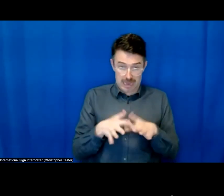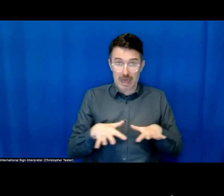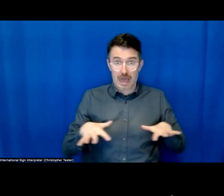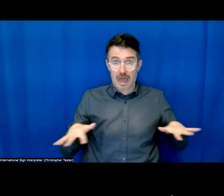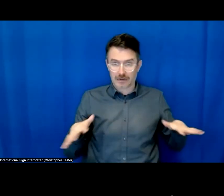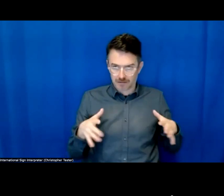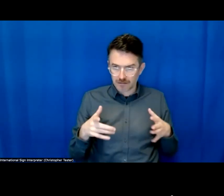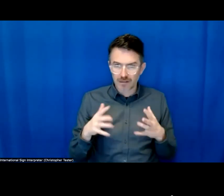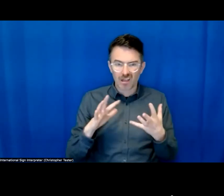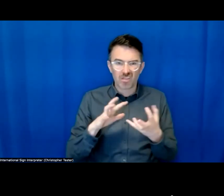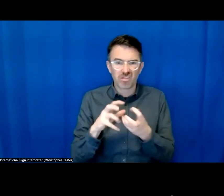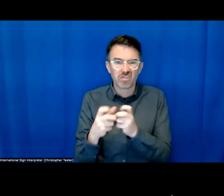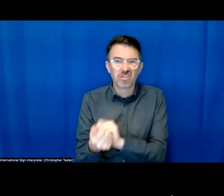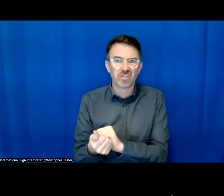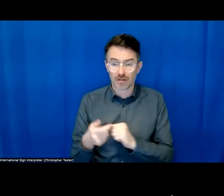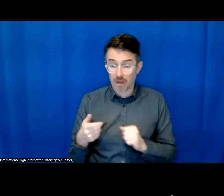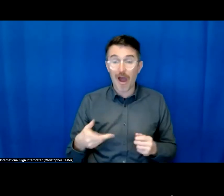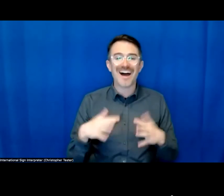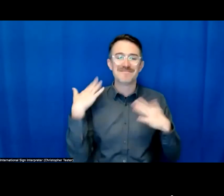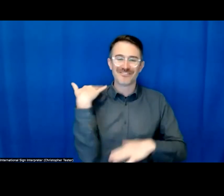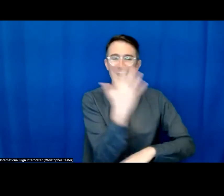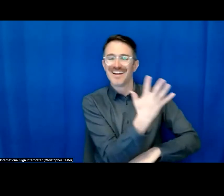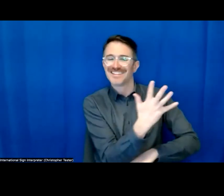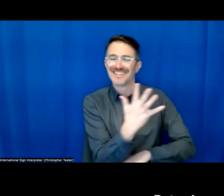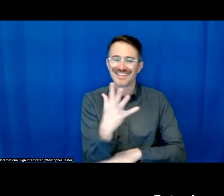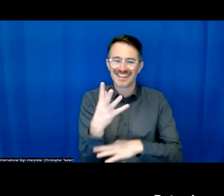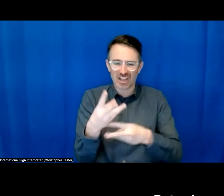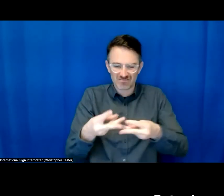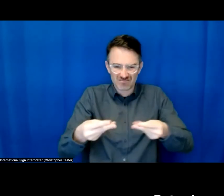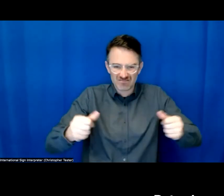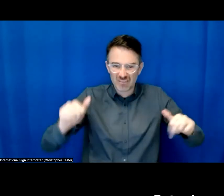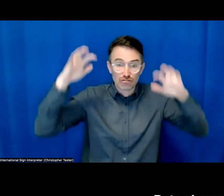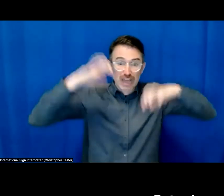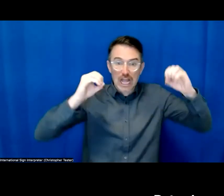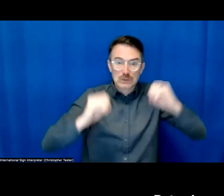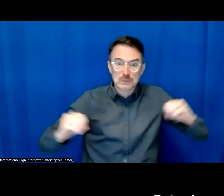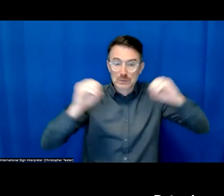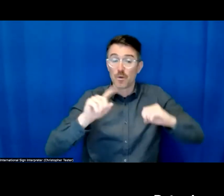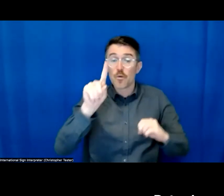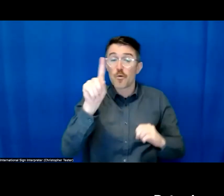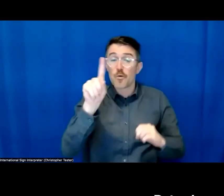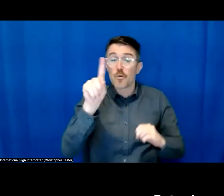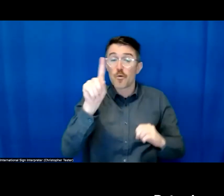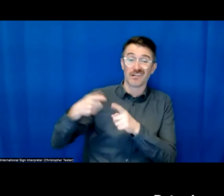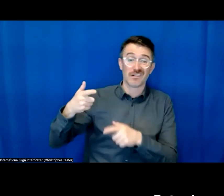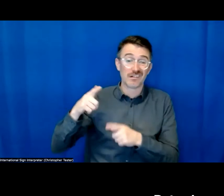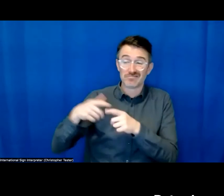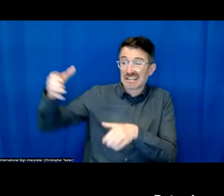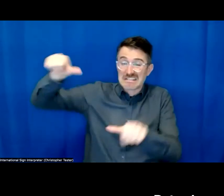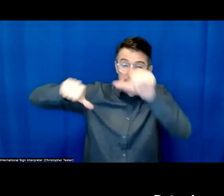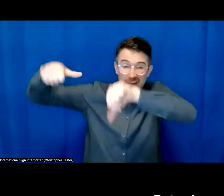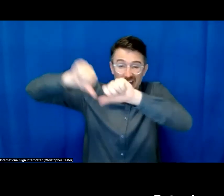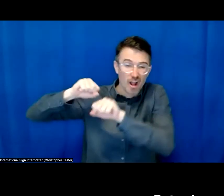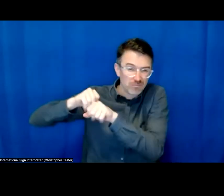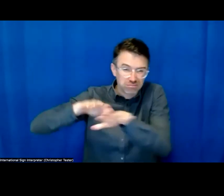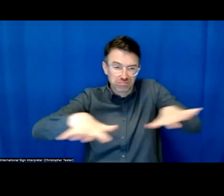to our excessive pesticides and climate change impacts. Data shows that 80% indigenous people with disabilities